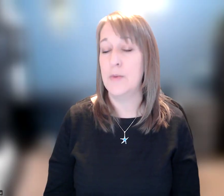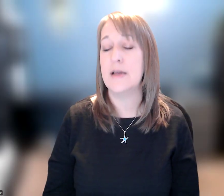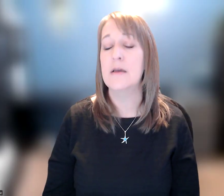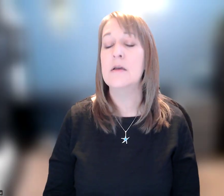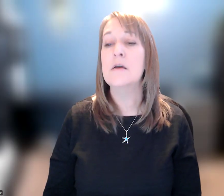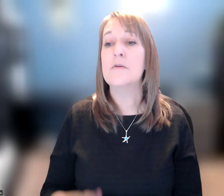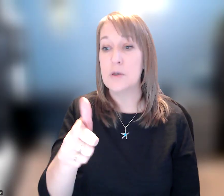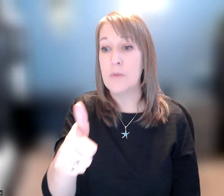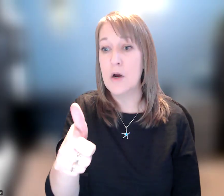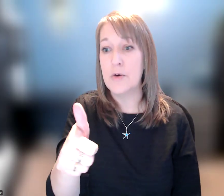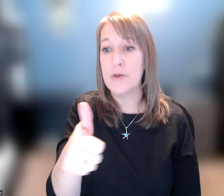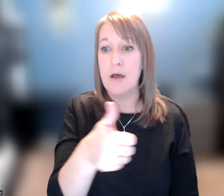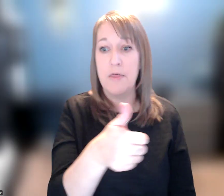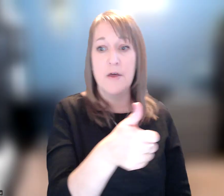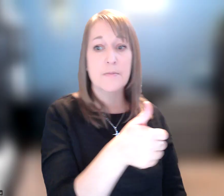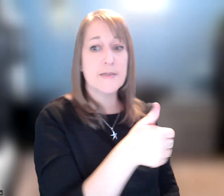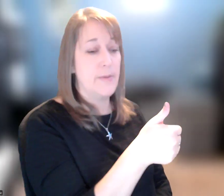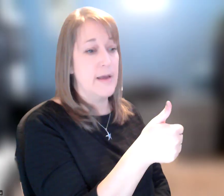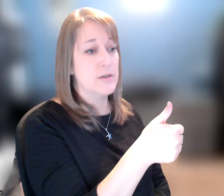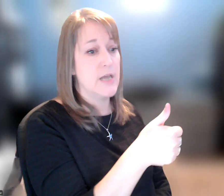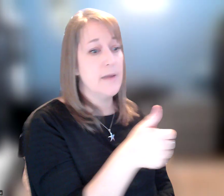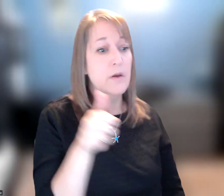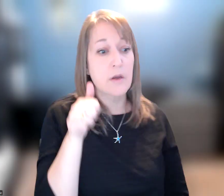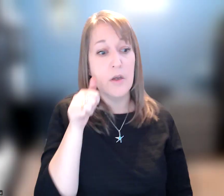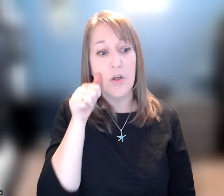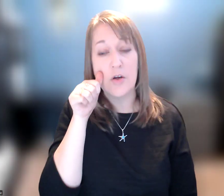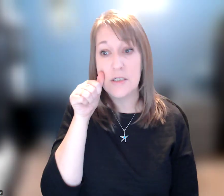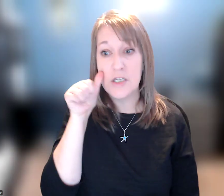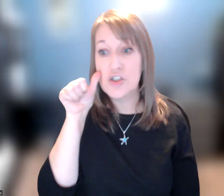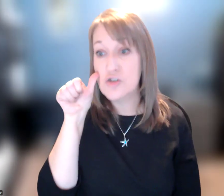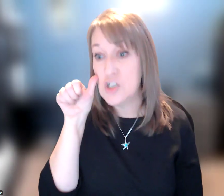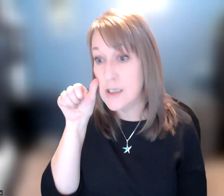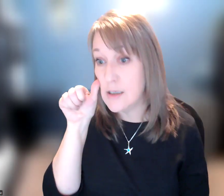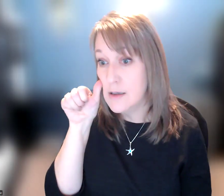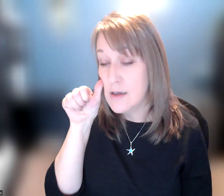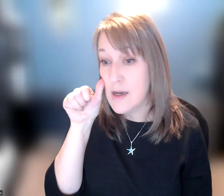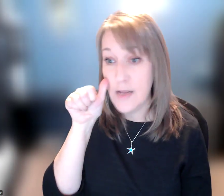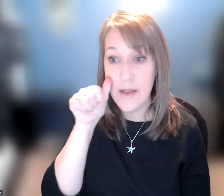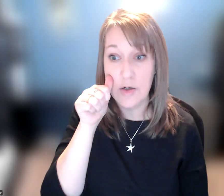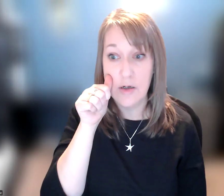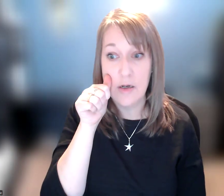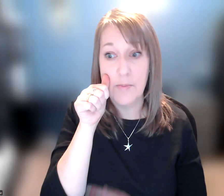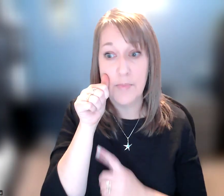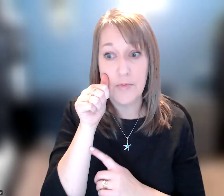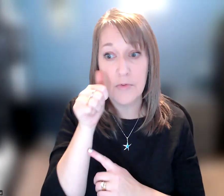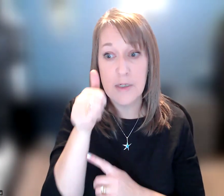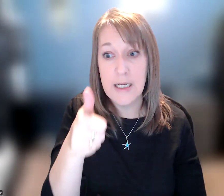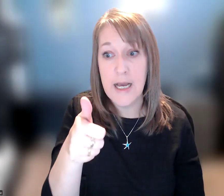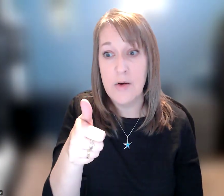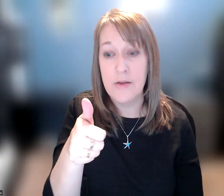body. For tomorrow, you want a thumbs up hand shape. You're going to touch your cheek, and then you're going to bring it out into